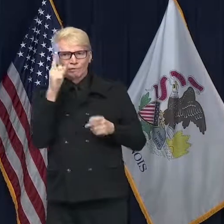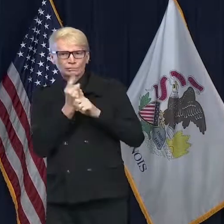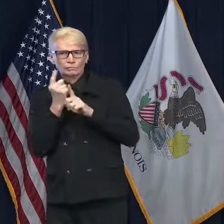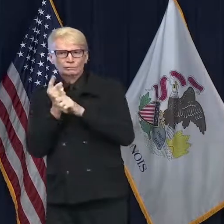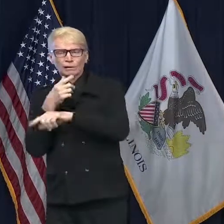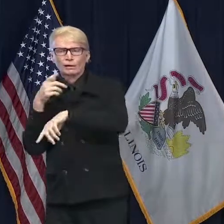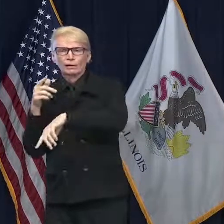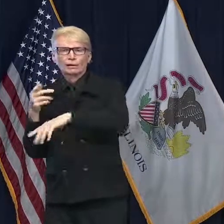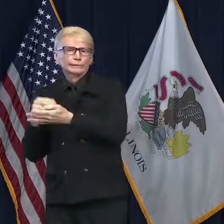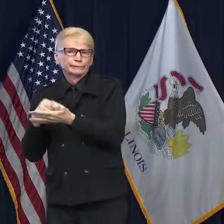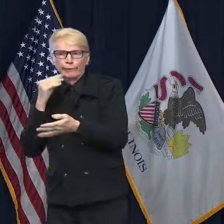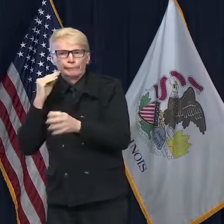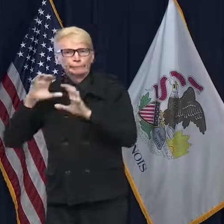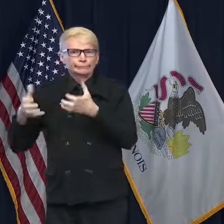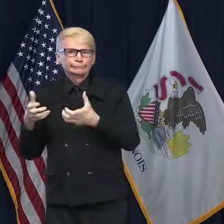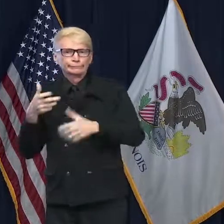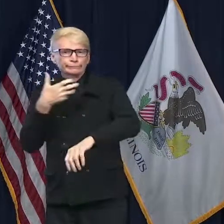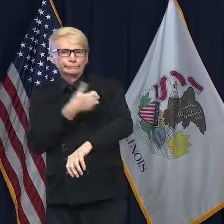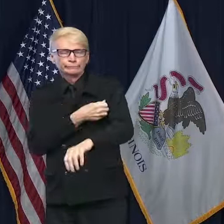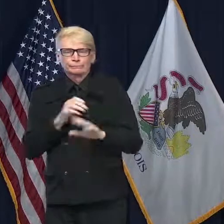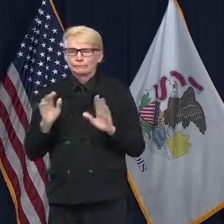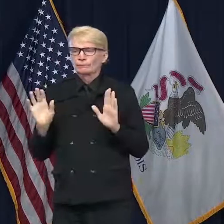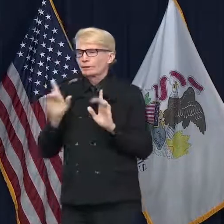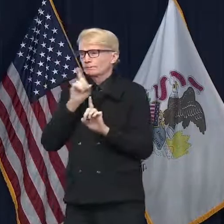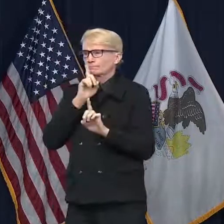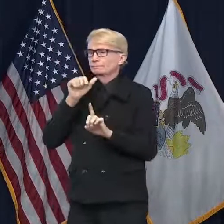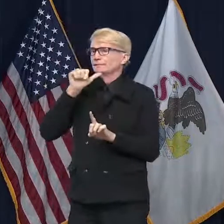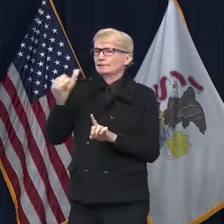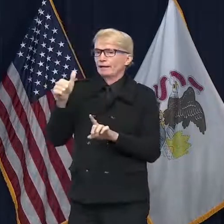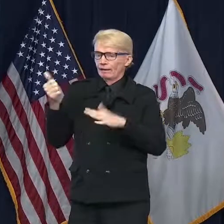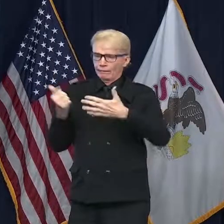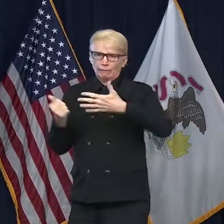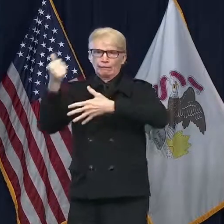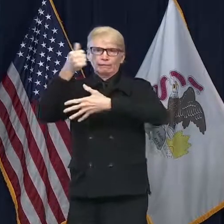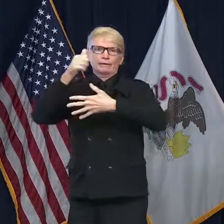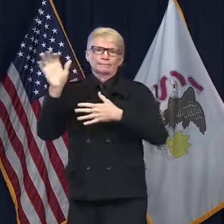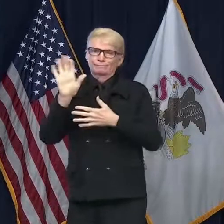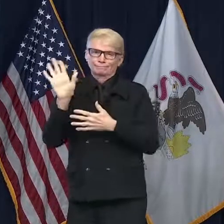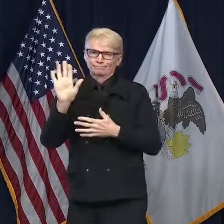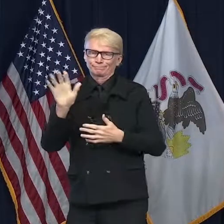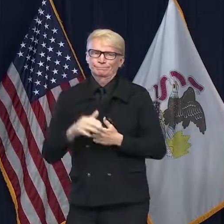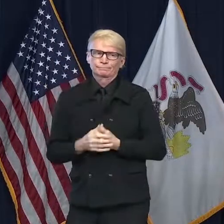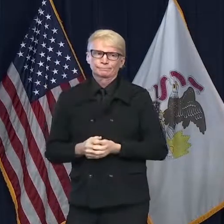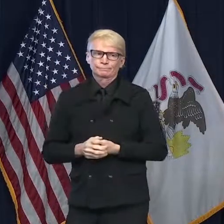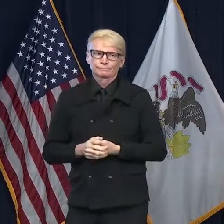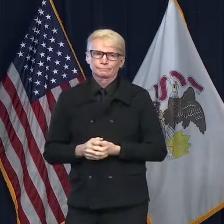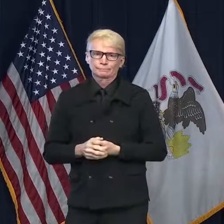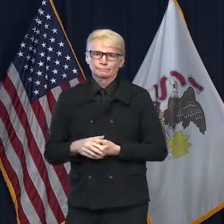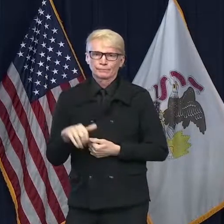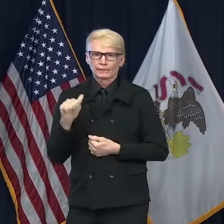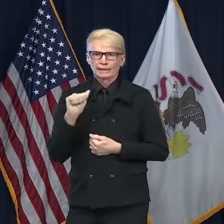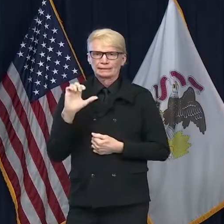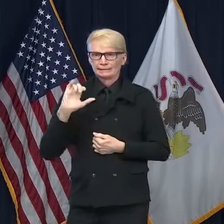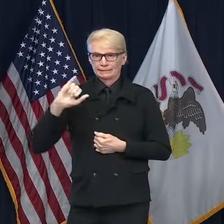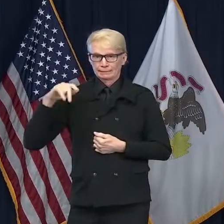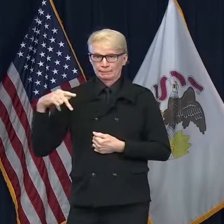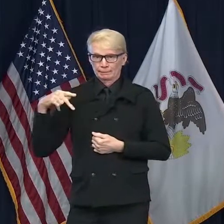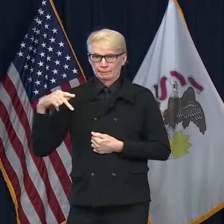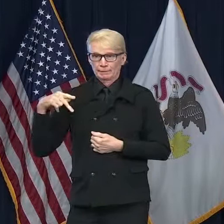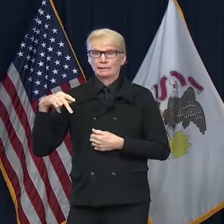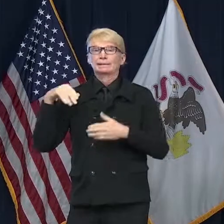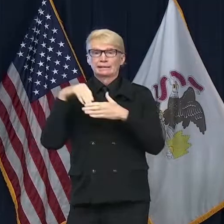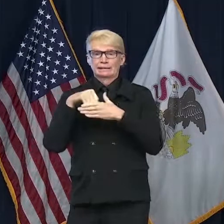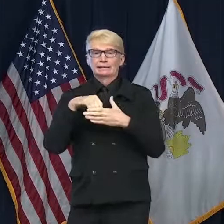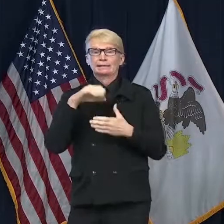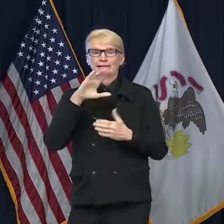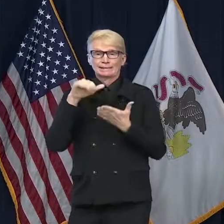vaccinations? Well, they weren't moved ahead. Let me explain to you that the ACIP committee at